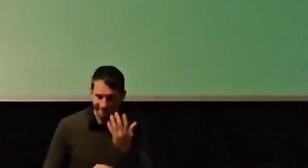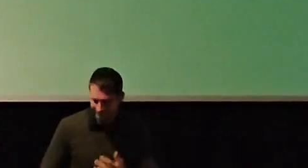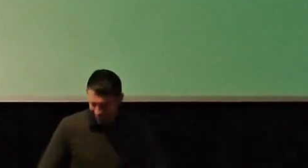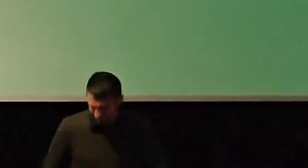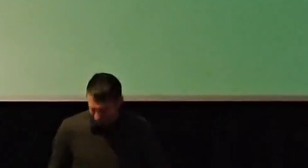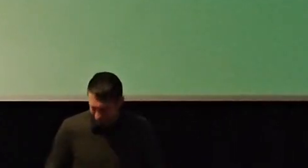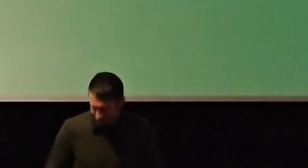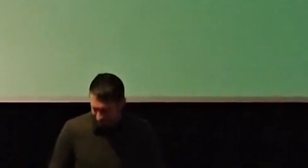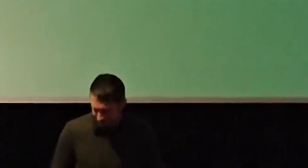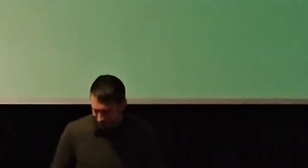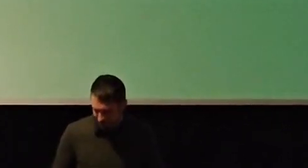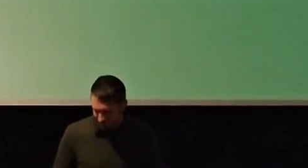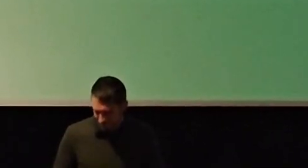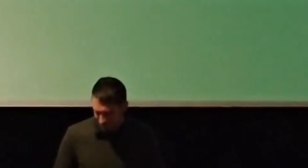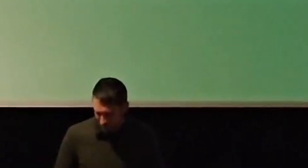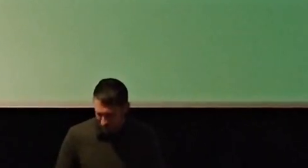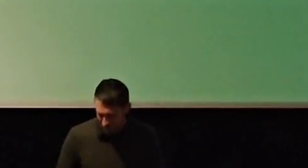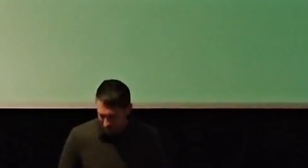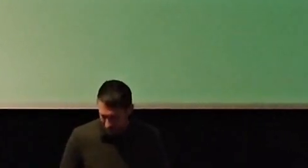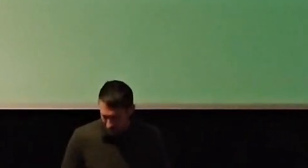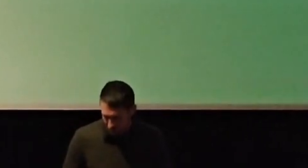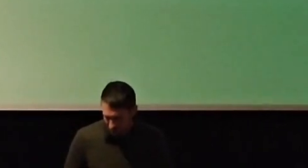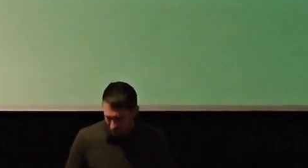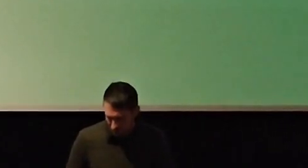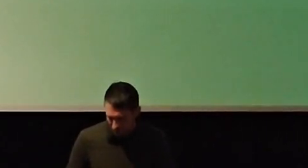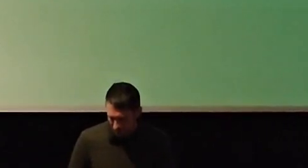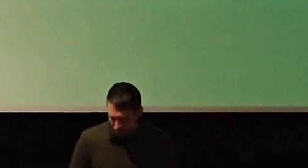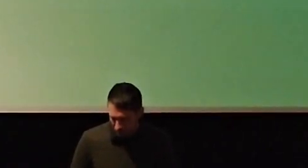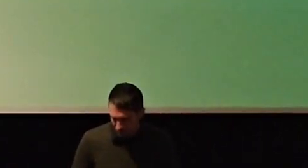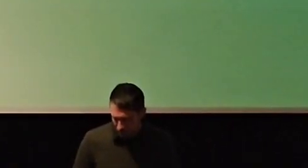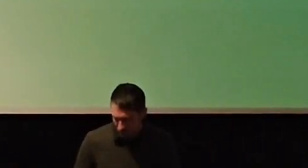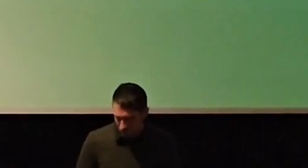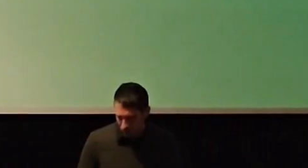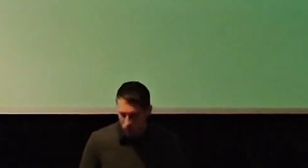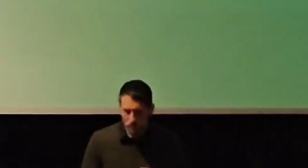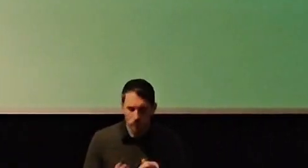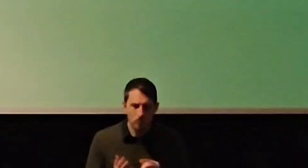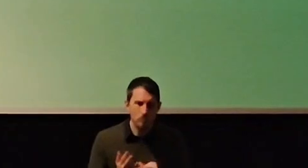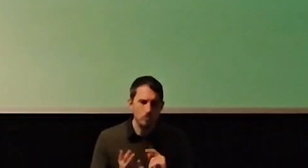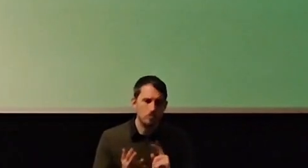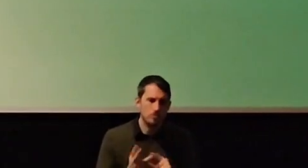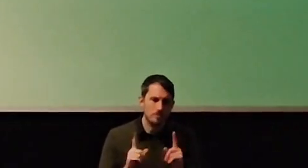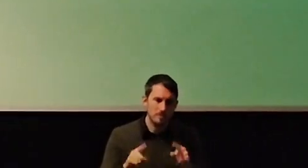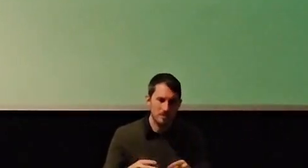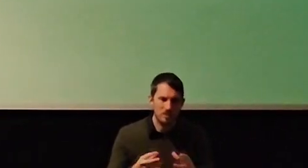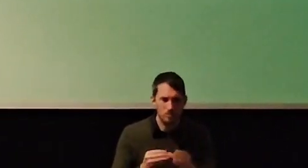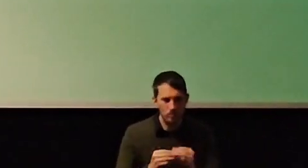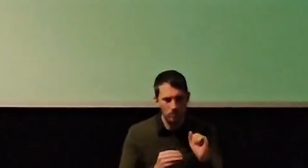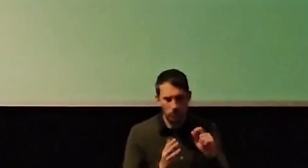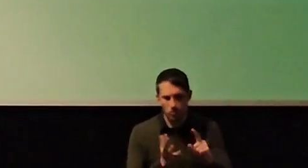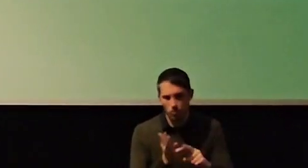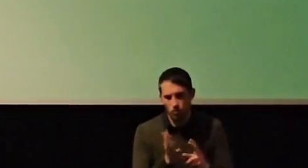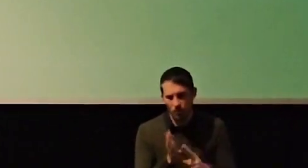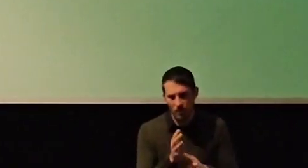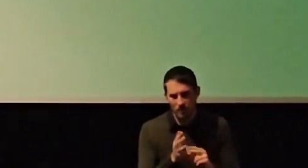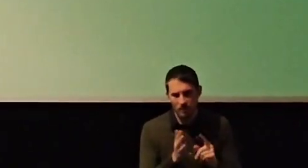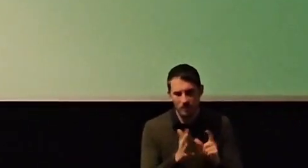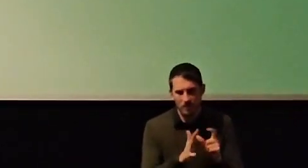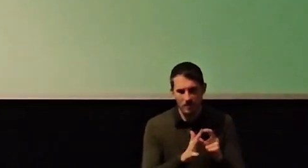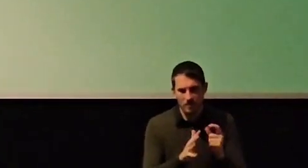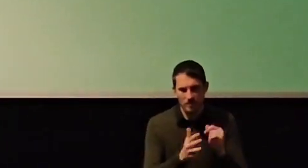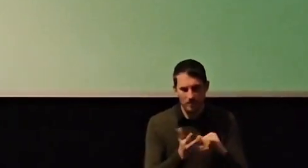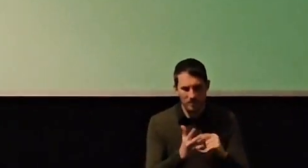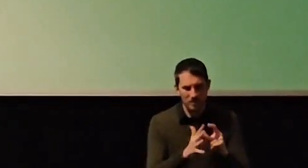So it seeks to kind of come down from the level of the United Nations sustainability development goals, which are very